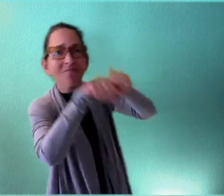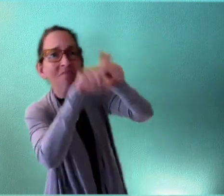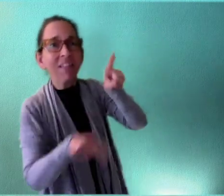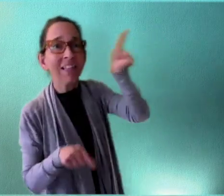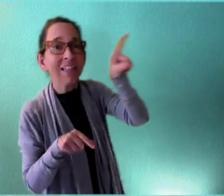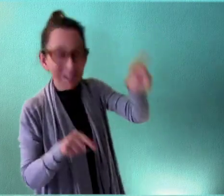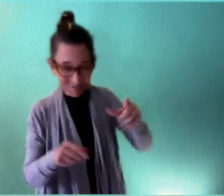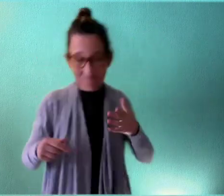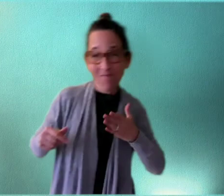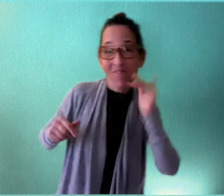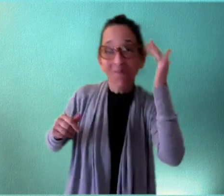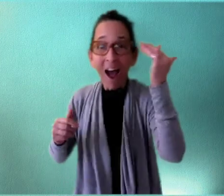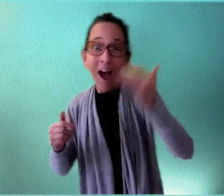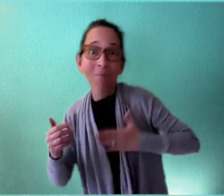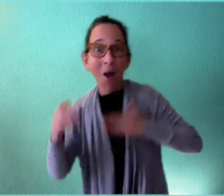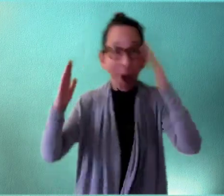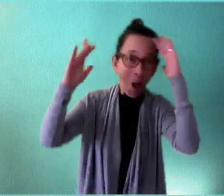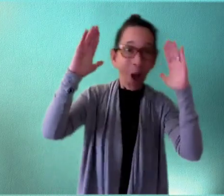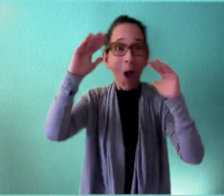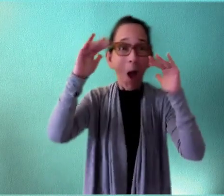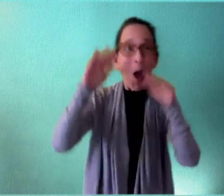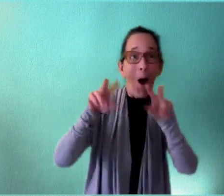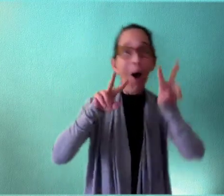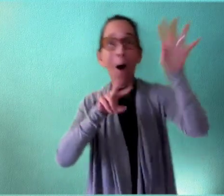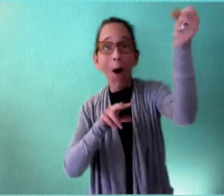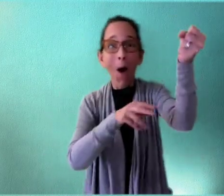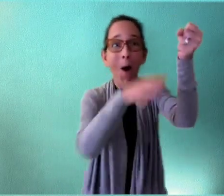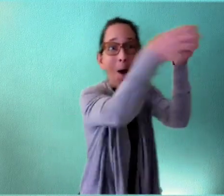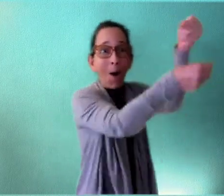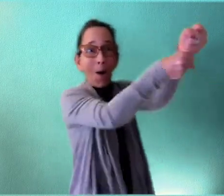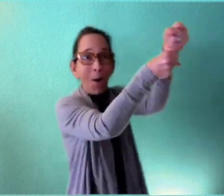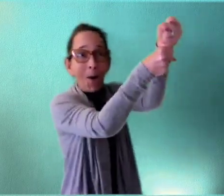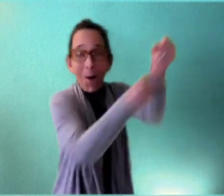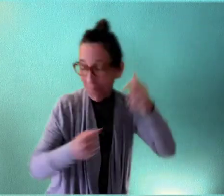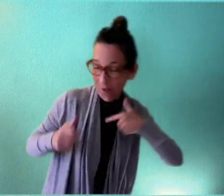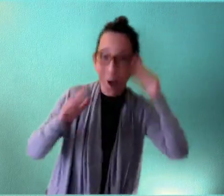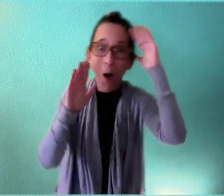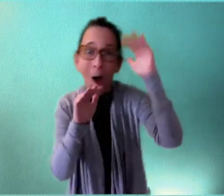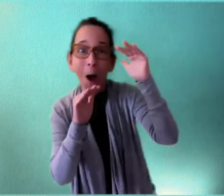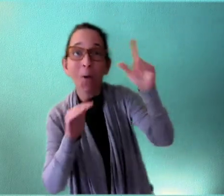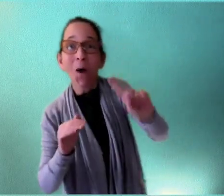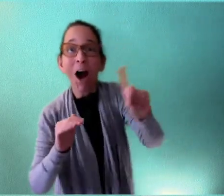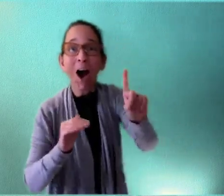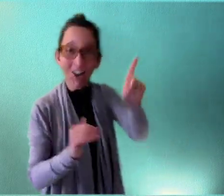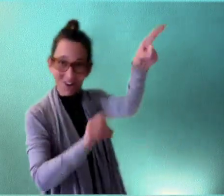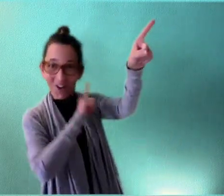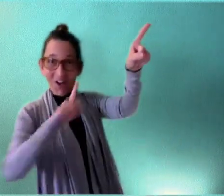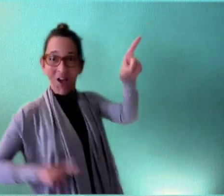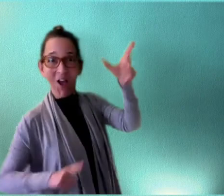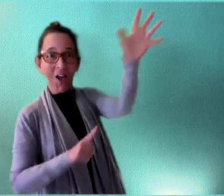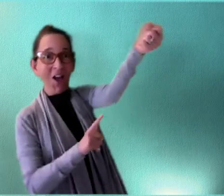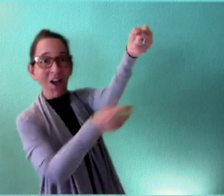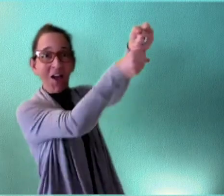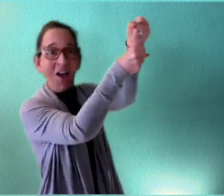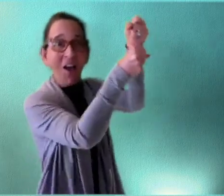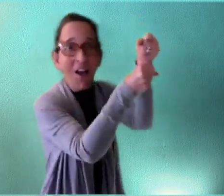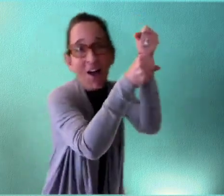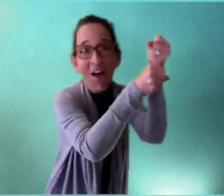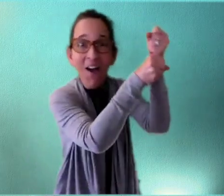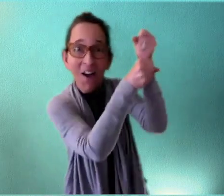in Him. That's why my hope is in, my hope is in the Lord.